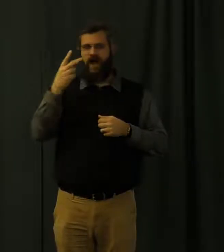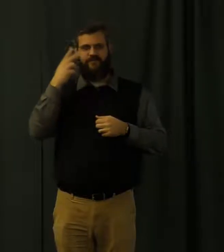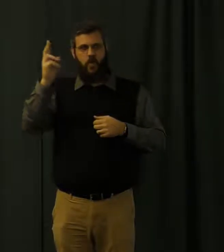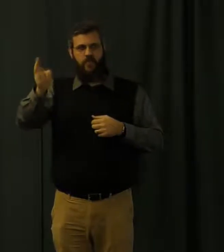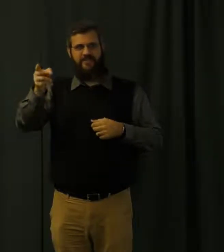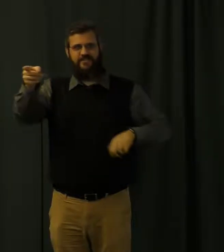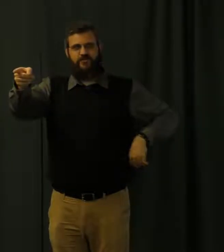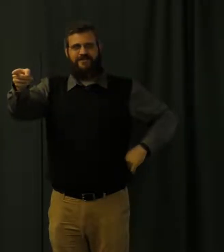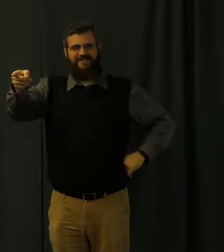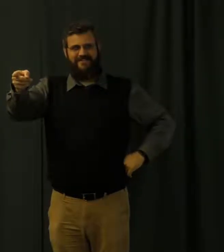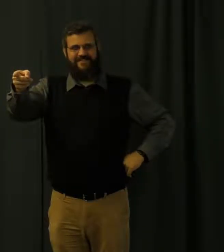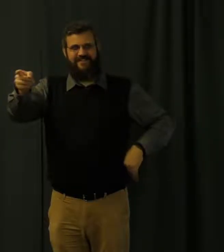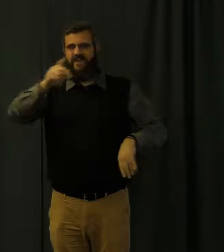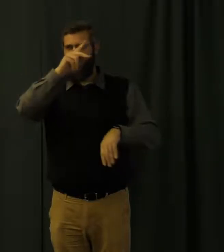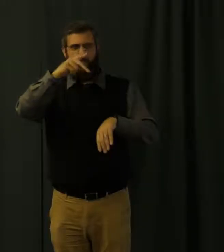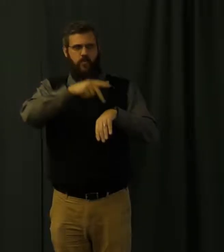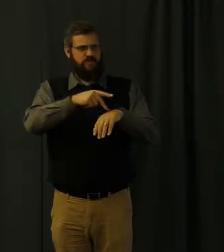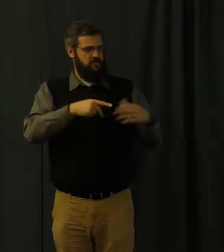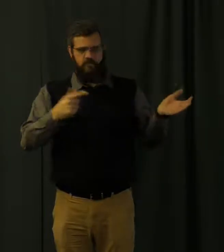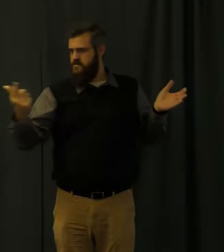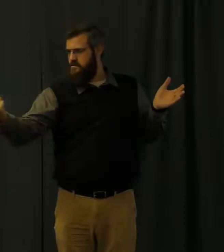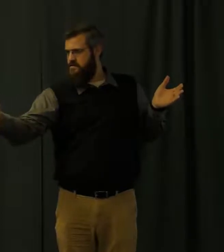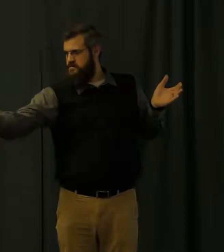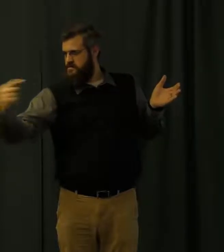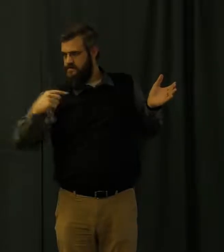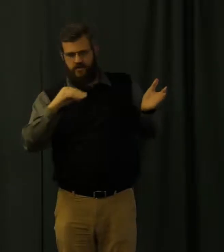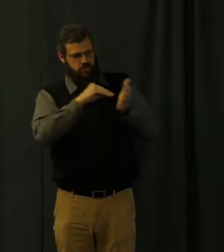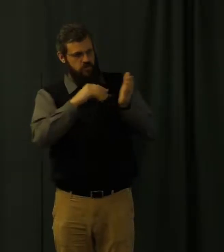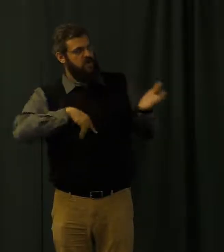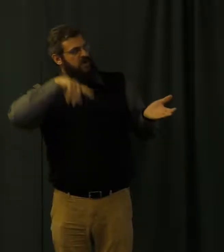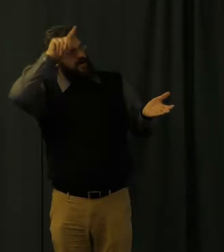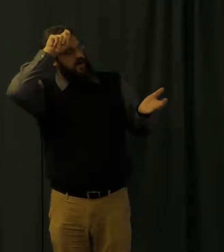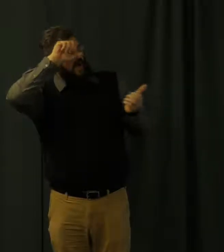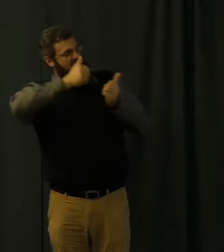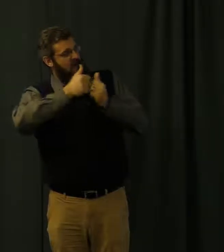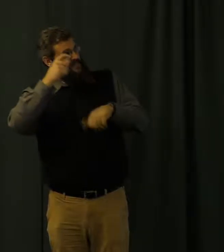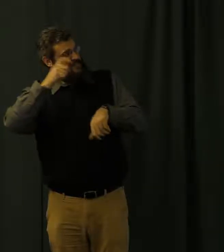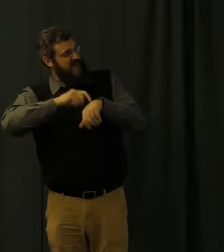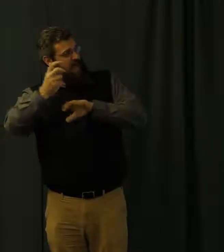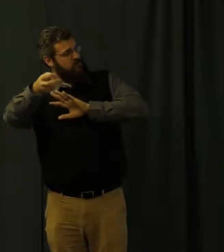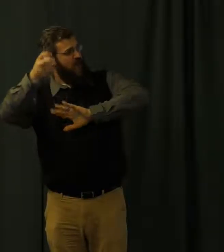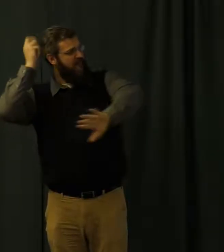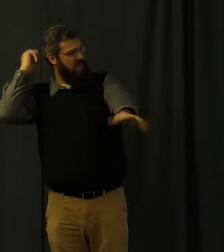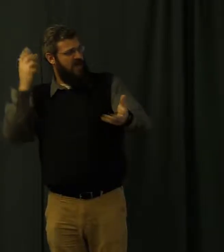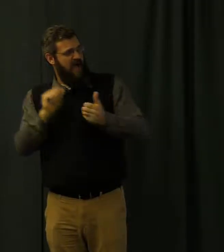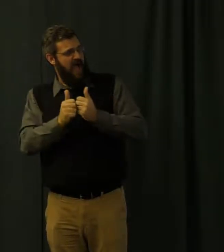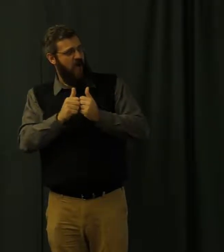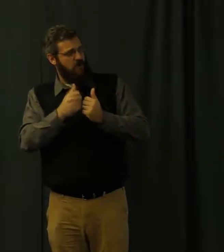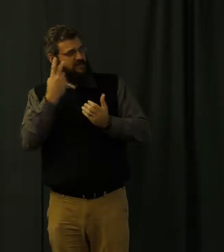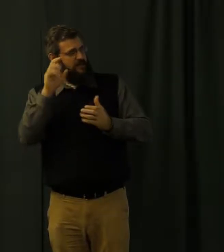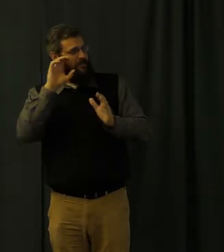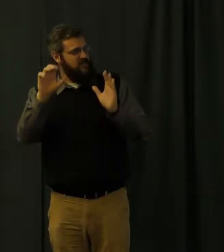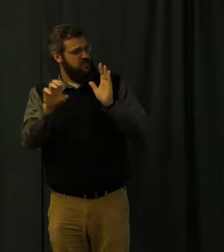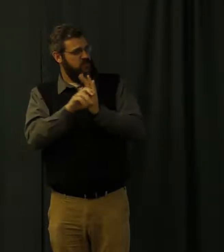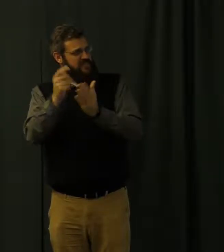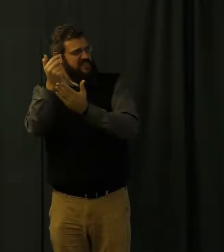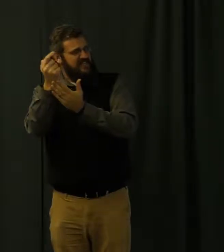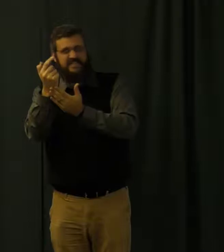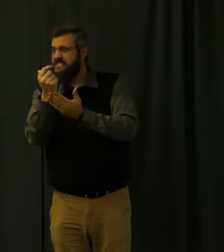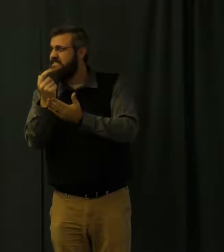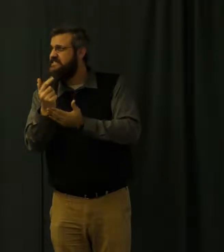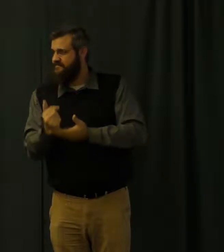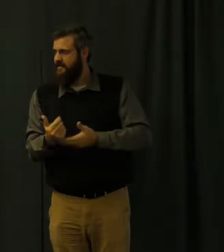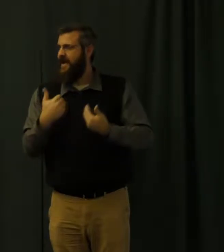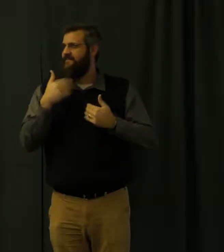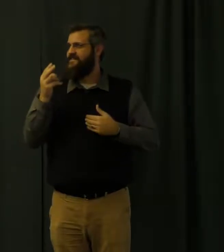them the pictures, they were like, where did you get that? Are you a time traveler? We deleted that 5 minutes ago. But I want you to watch